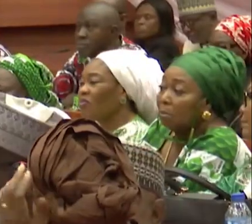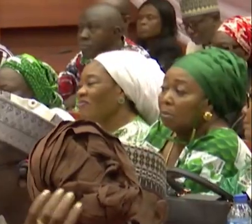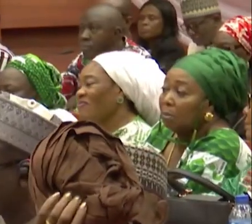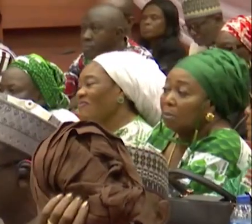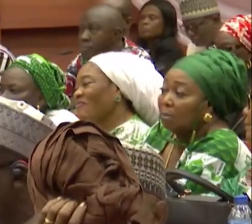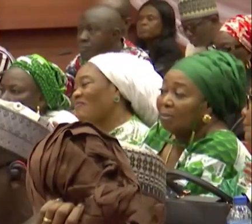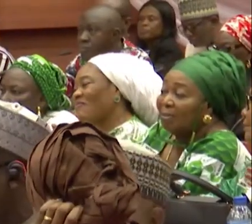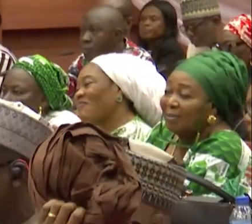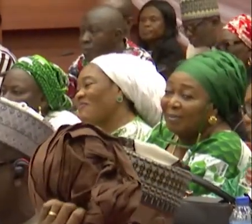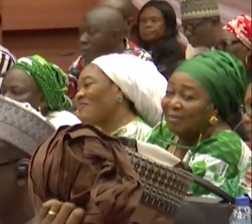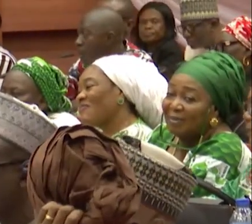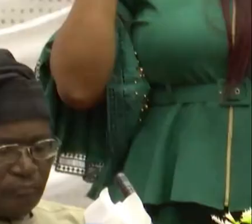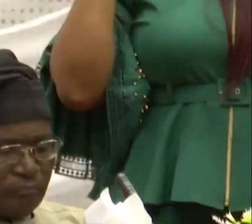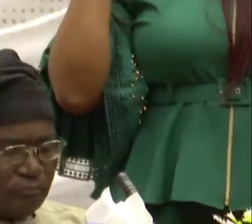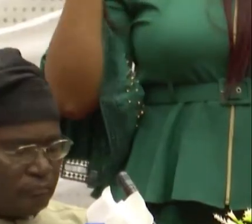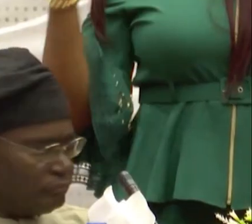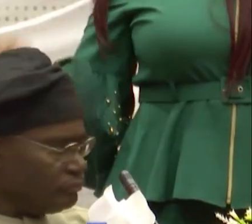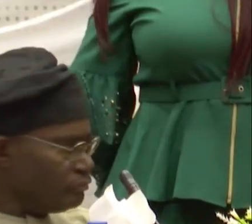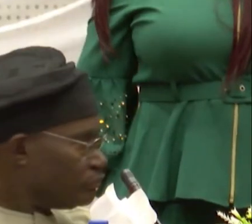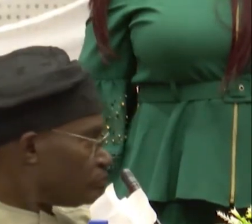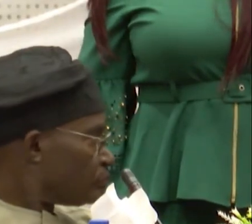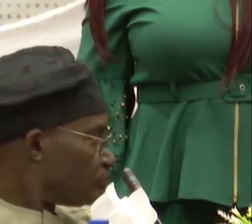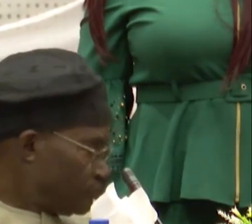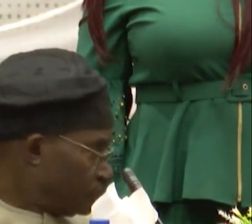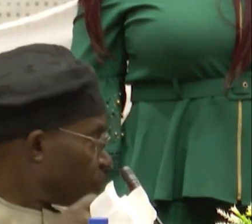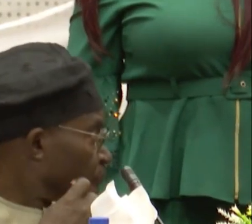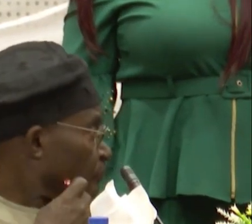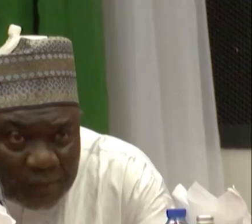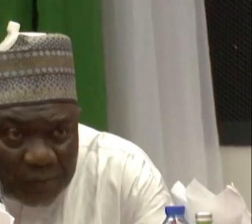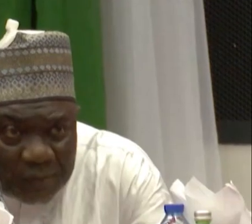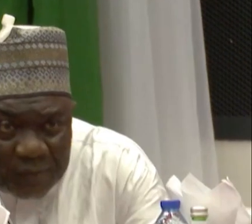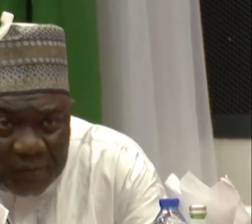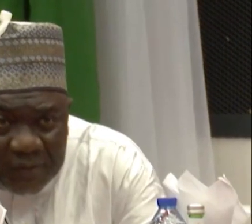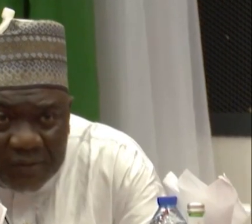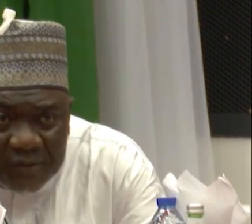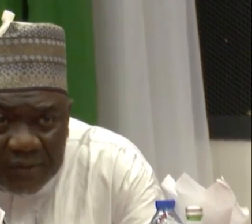registration of domestic servants to protect both workers and employers.